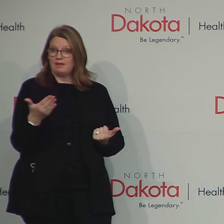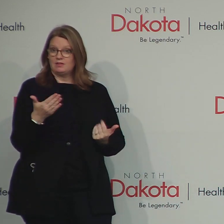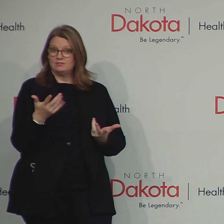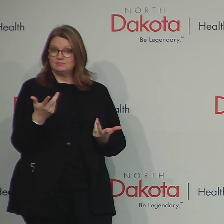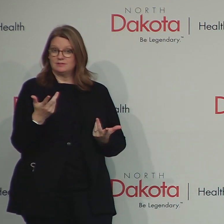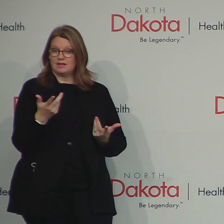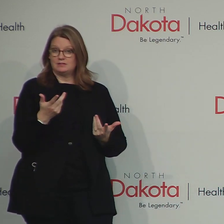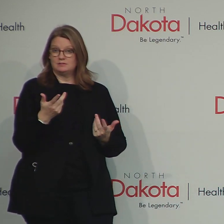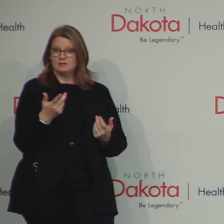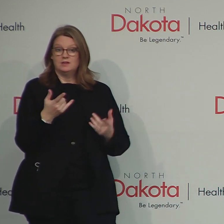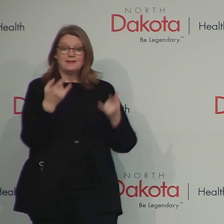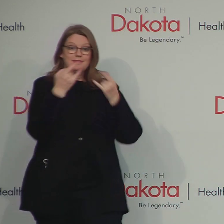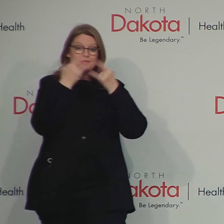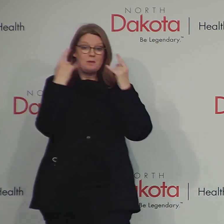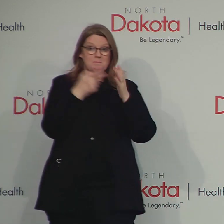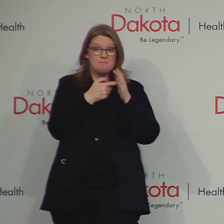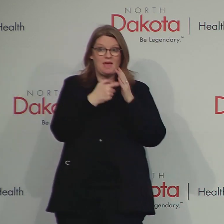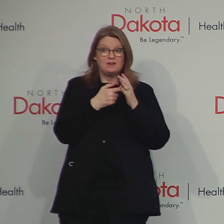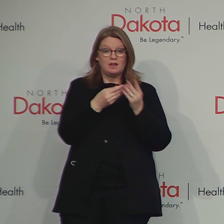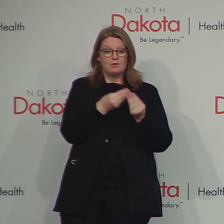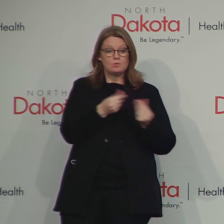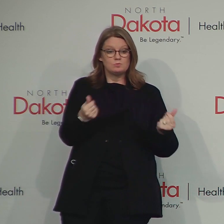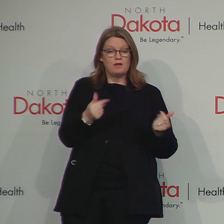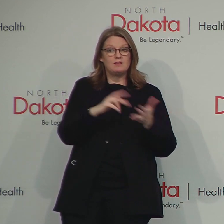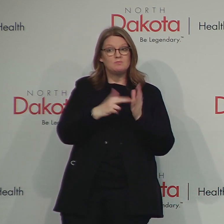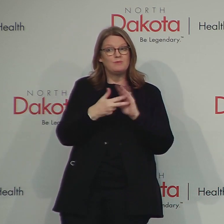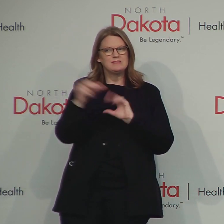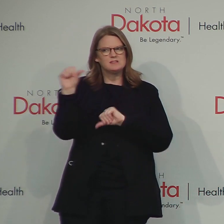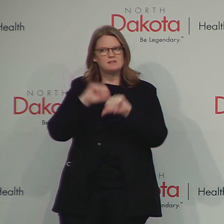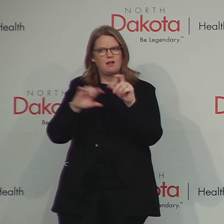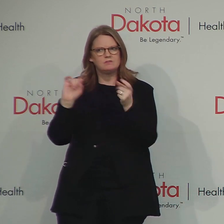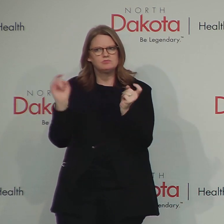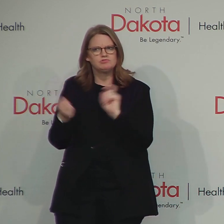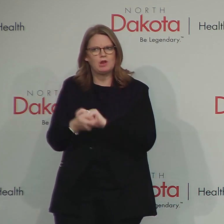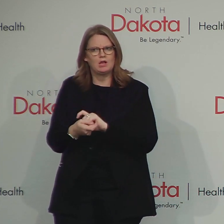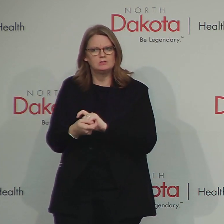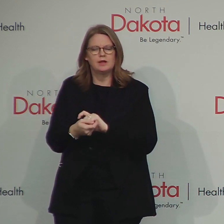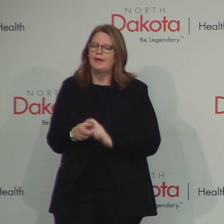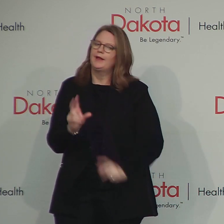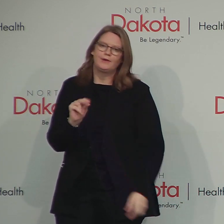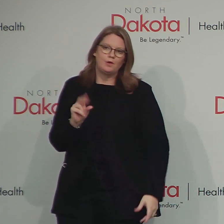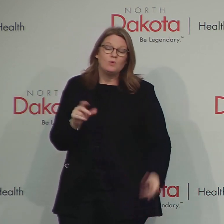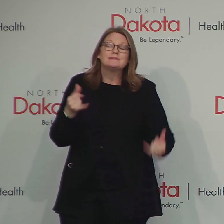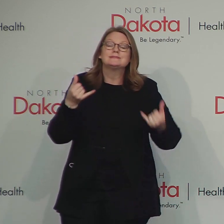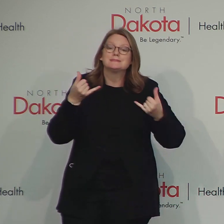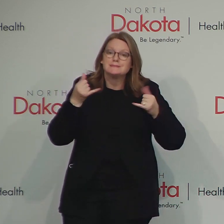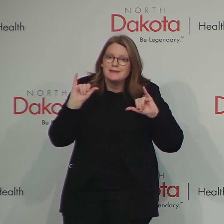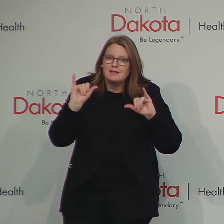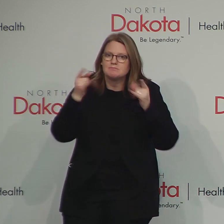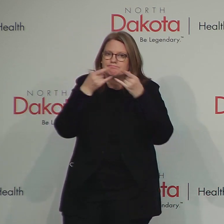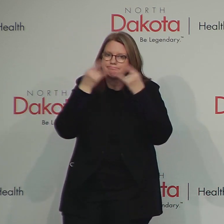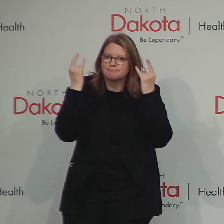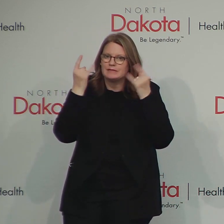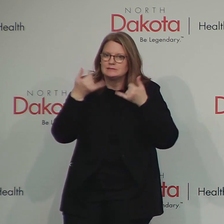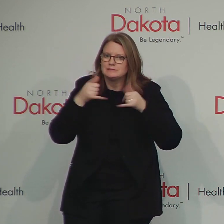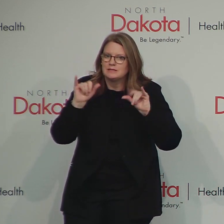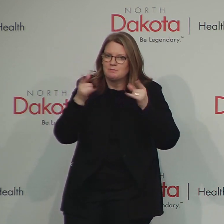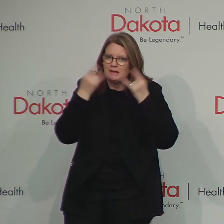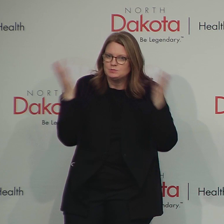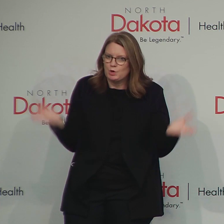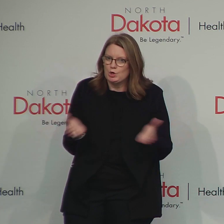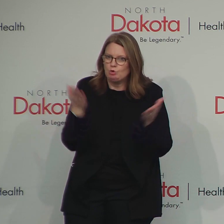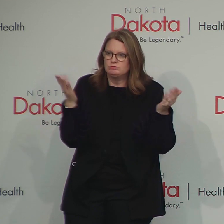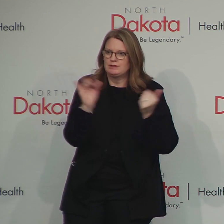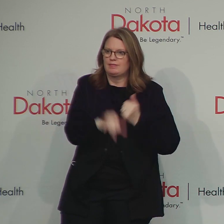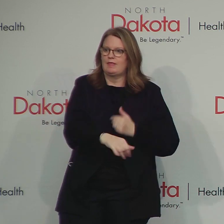doesn't change when the mandate goes away. And so again, we strongly encourage people to continue to mask when you cannot physically distance.